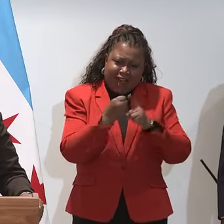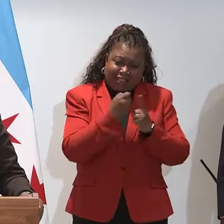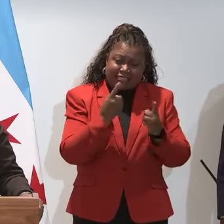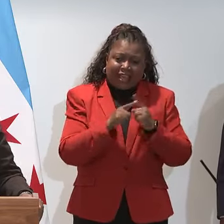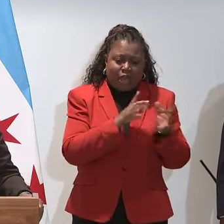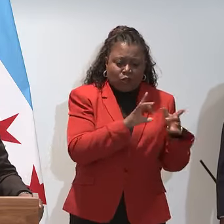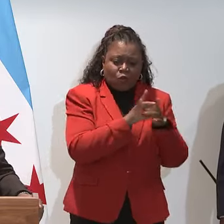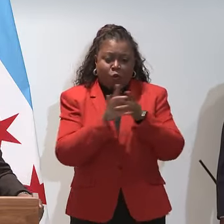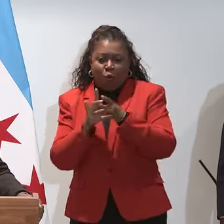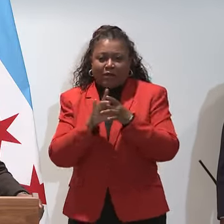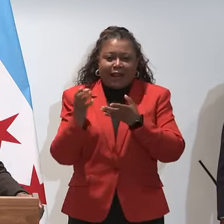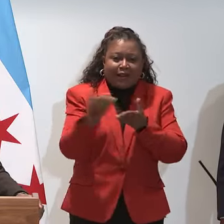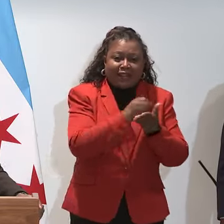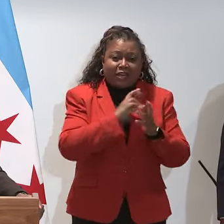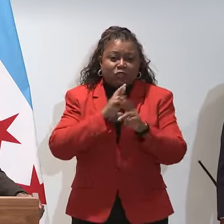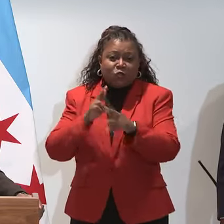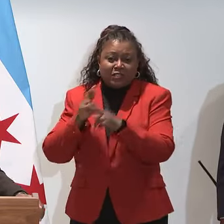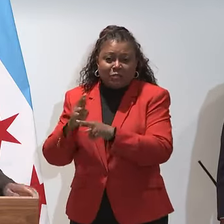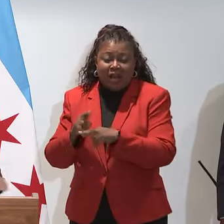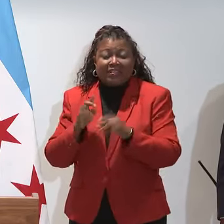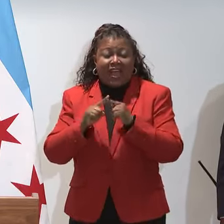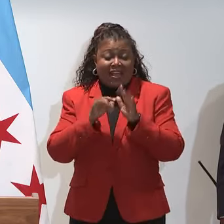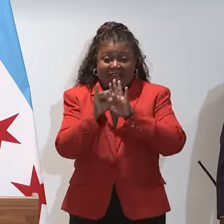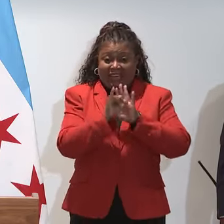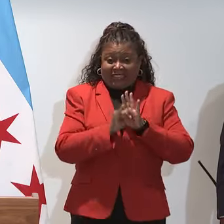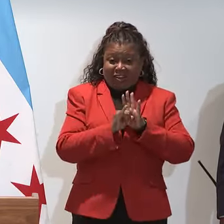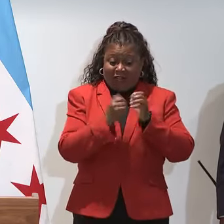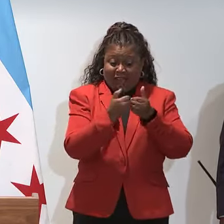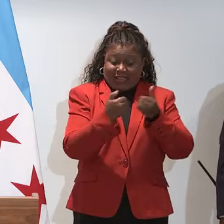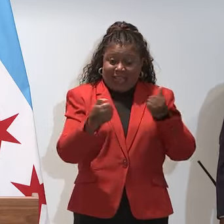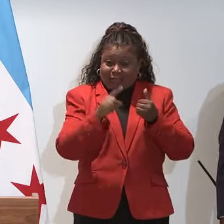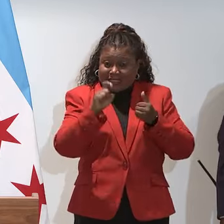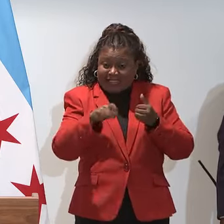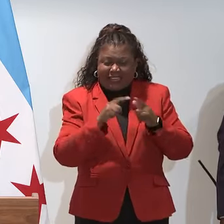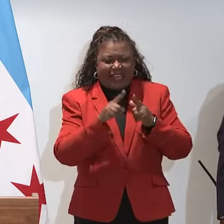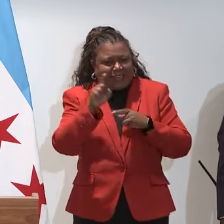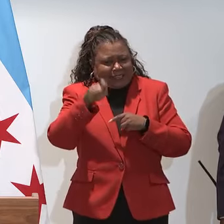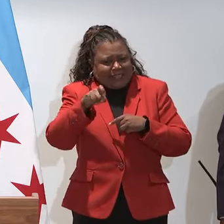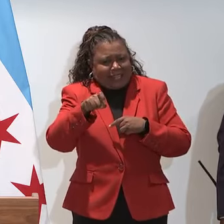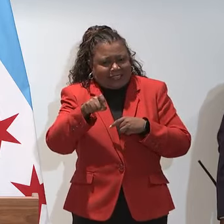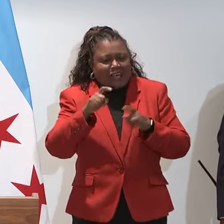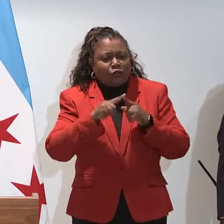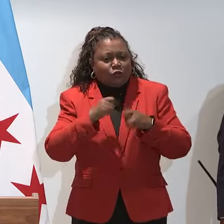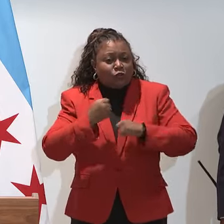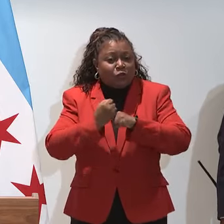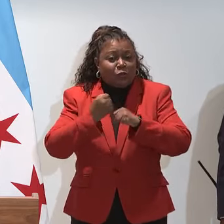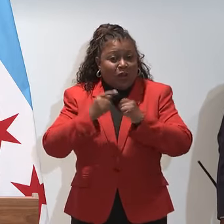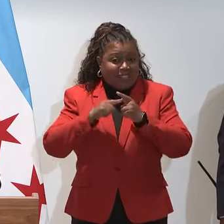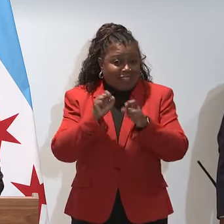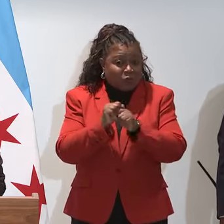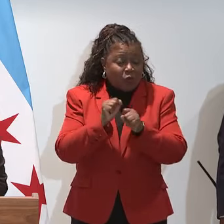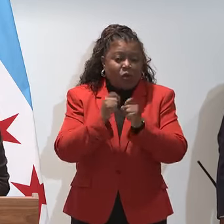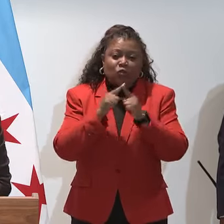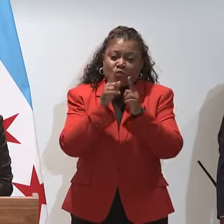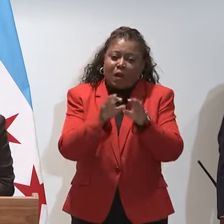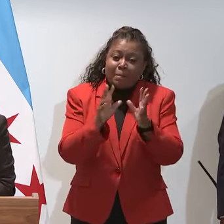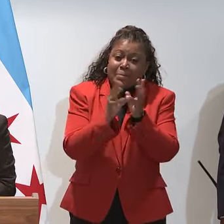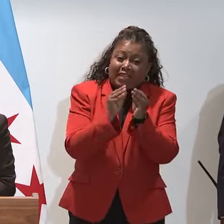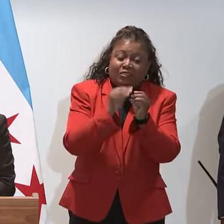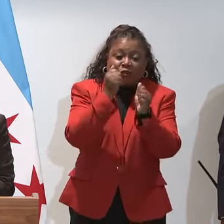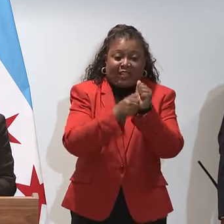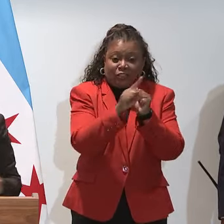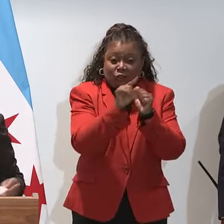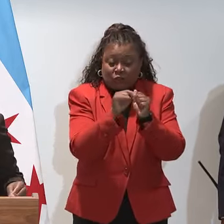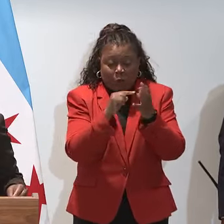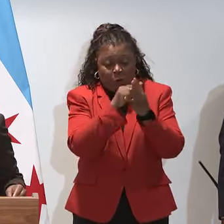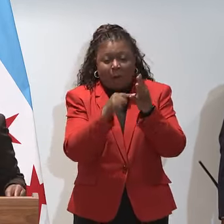and coordinate collective responses, and identifying gaps and needs that are necessary to support this work through meetings for each